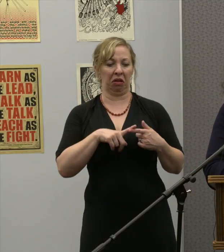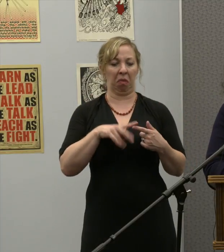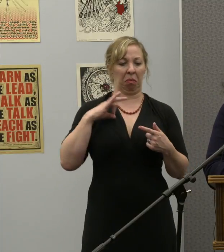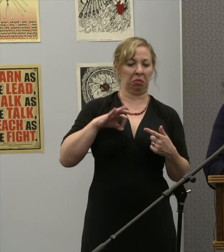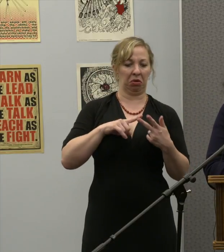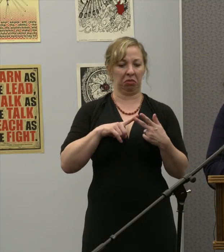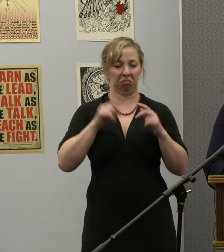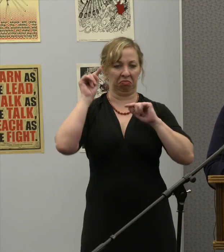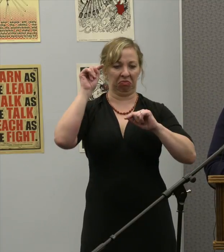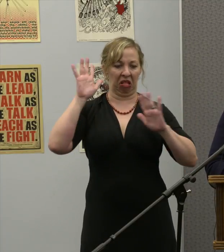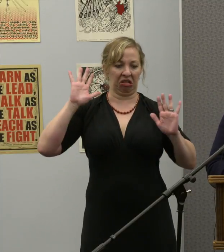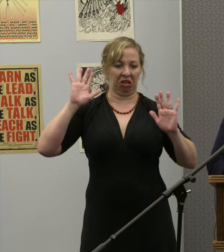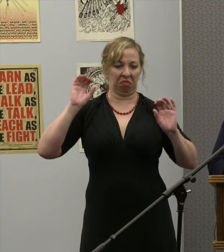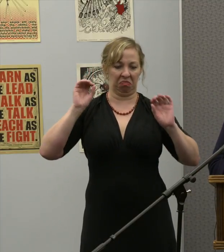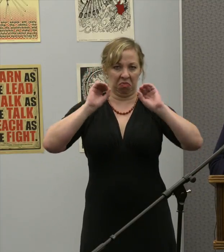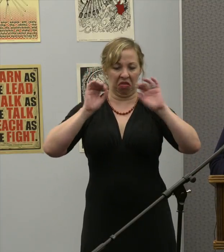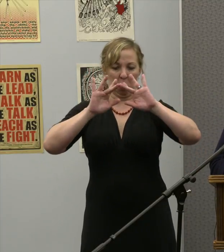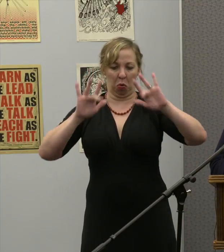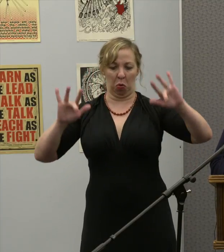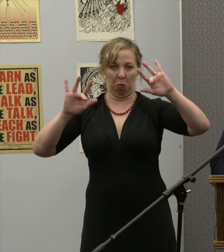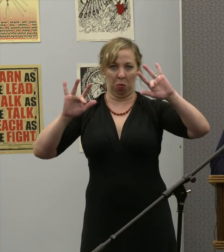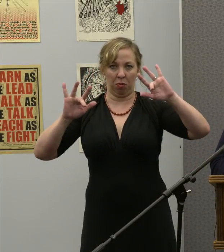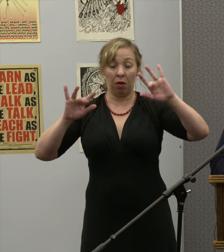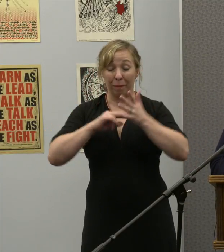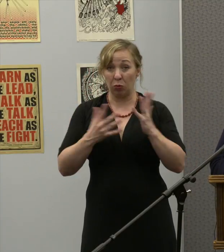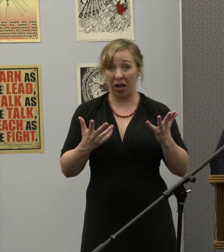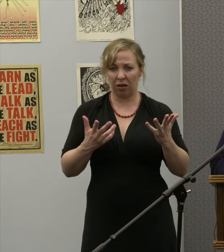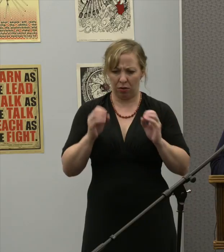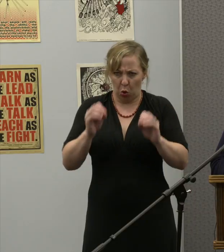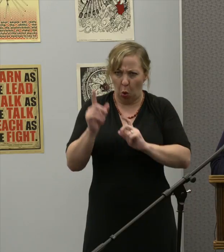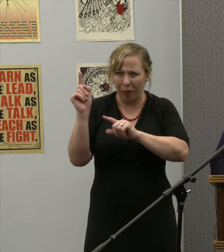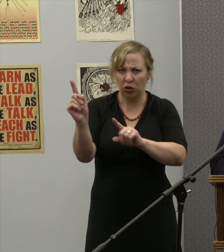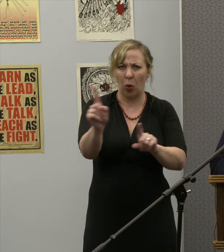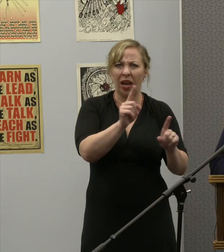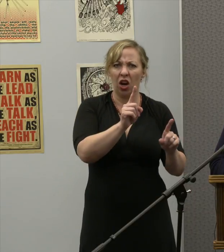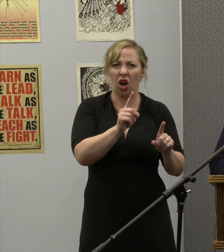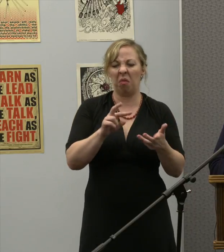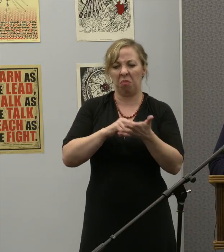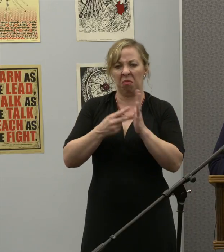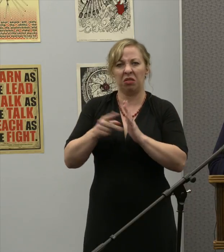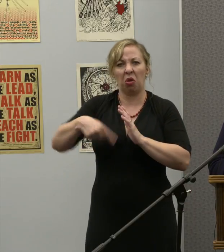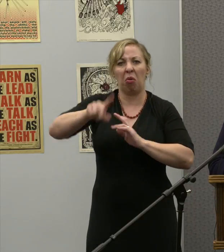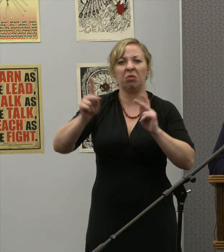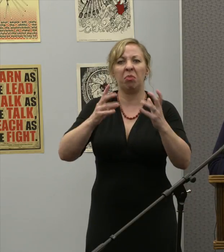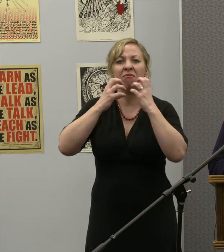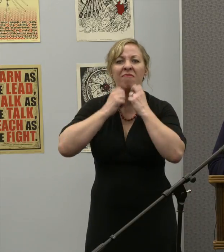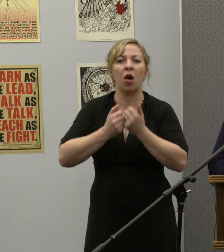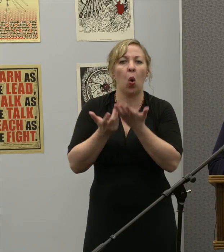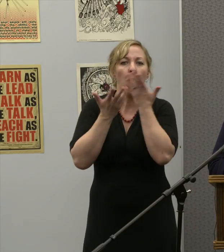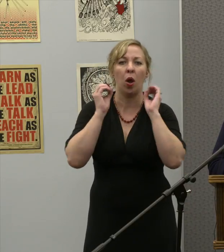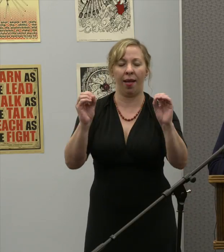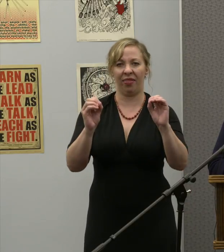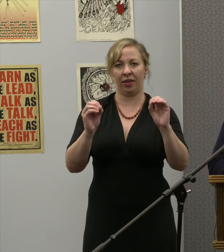Alabama in between. And we know what that means. It means you don't go there, right? Because there's no one worth anything there. So we have to go